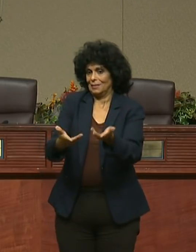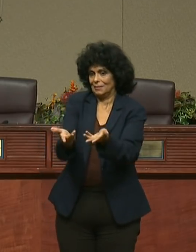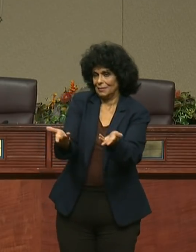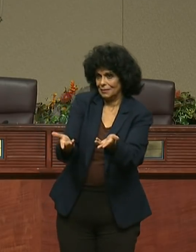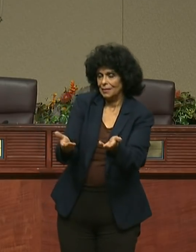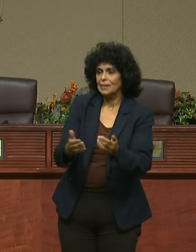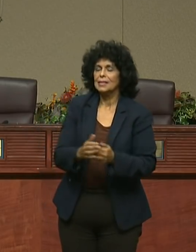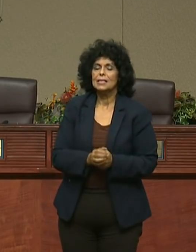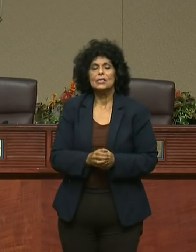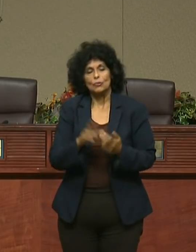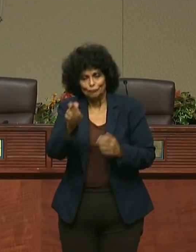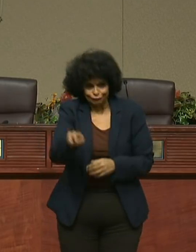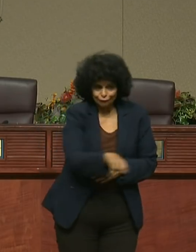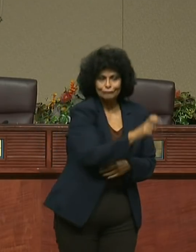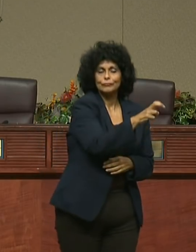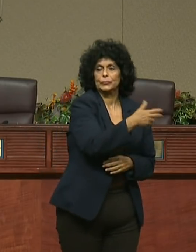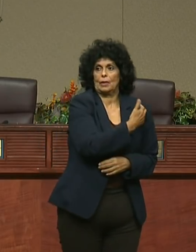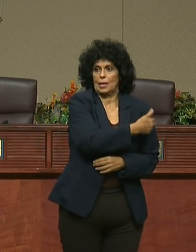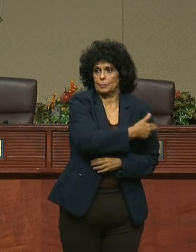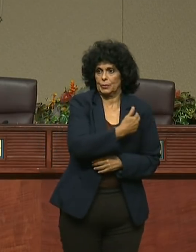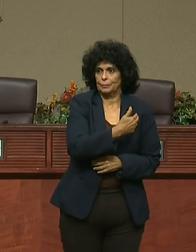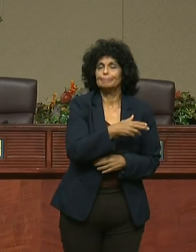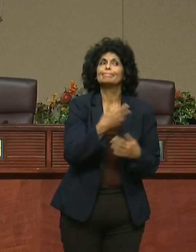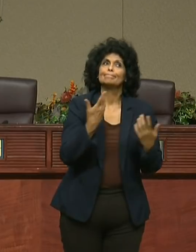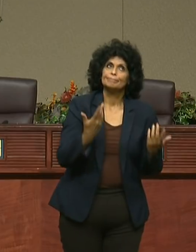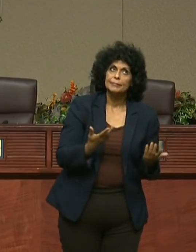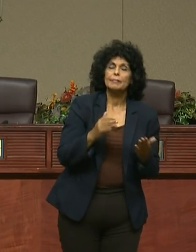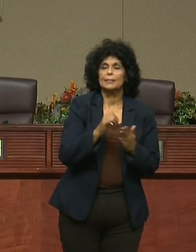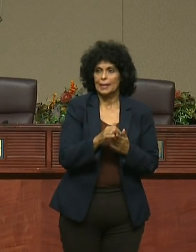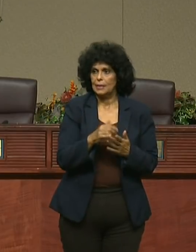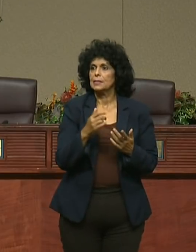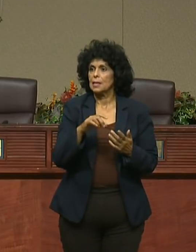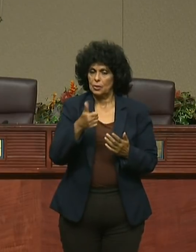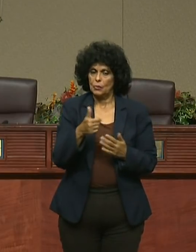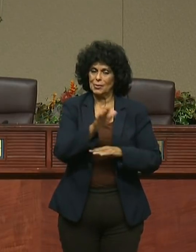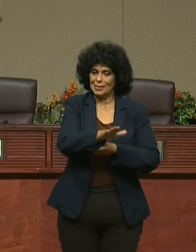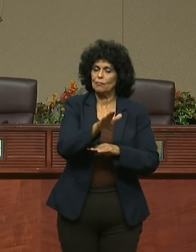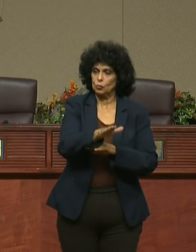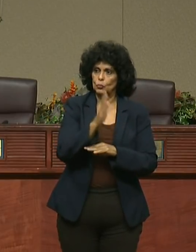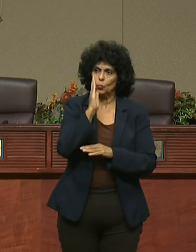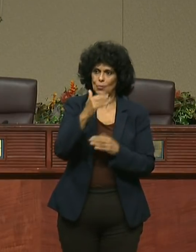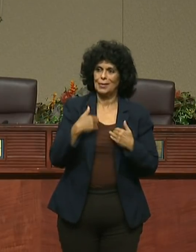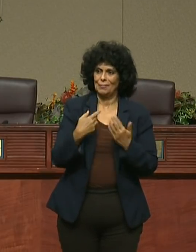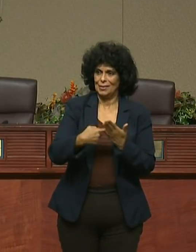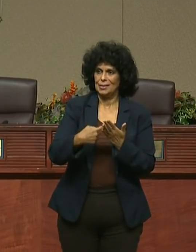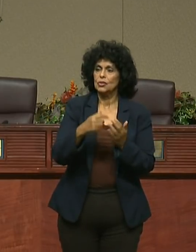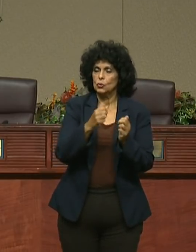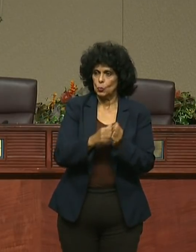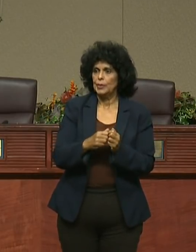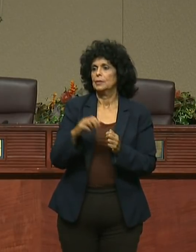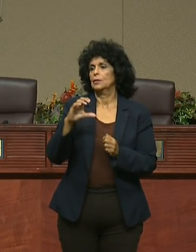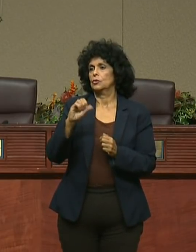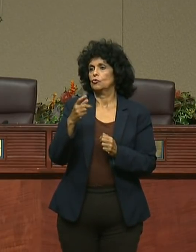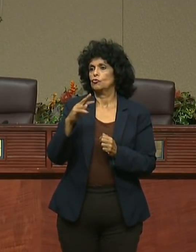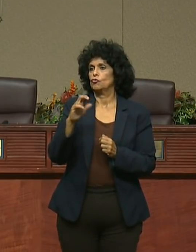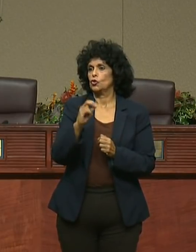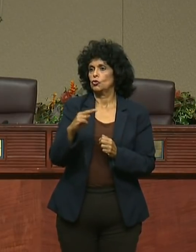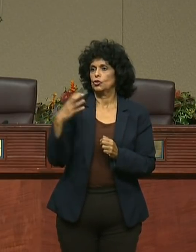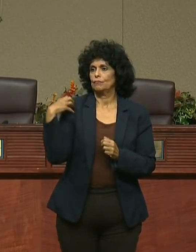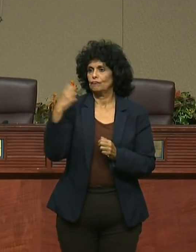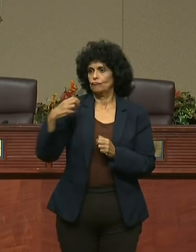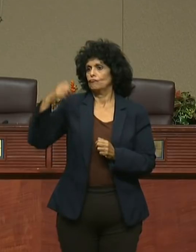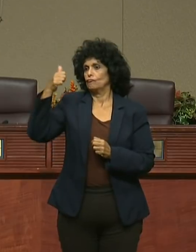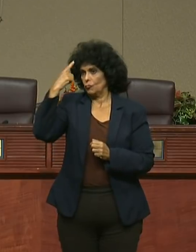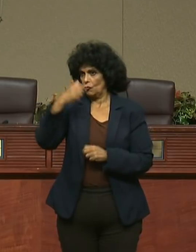we have with ACA and with the Surgeon General this afternoon. And the mayor and others and